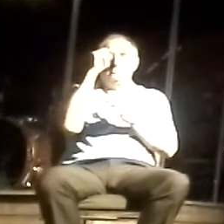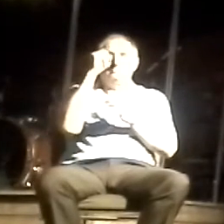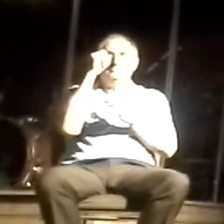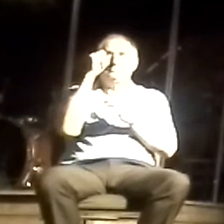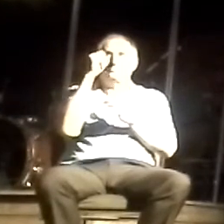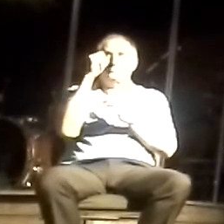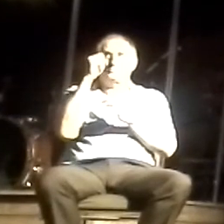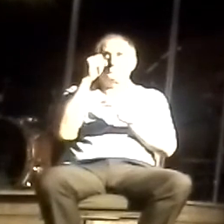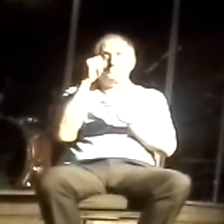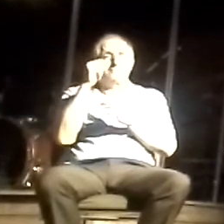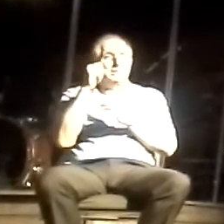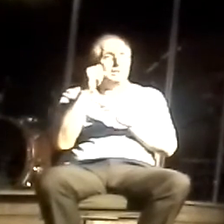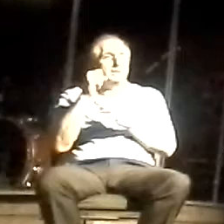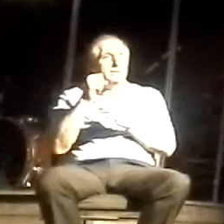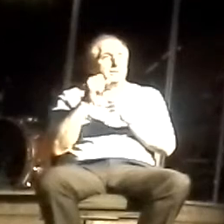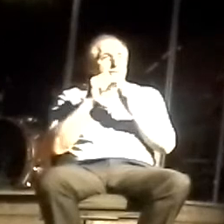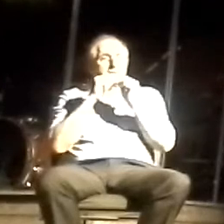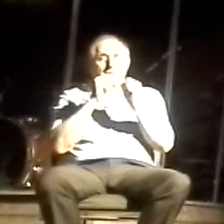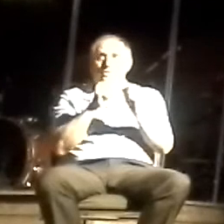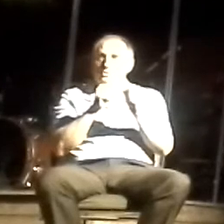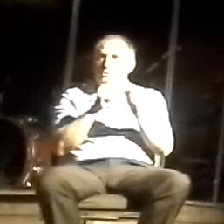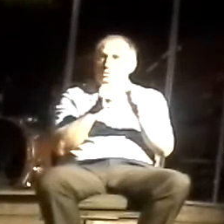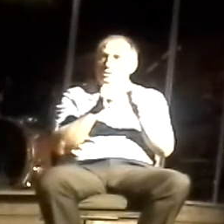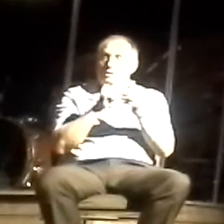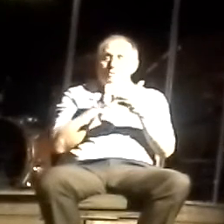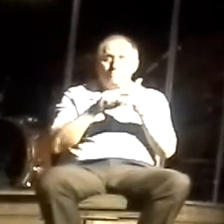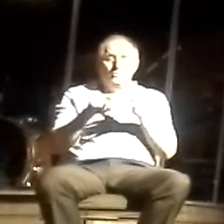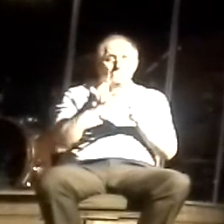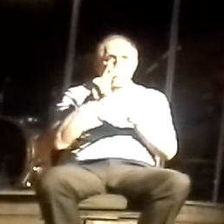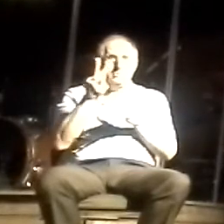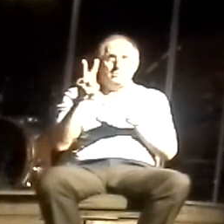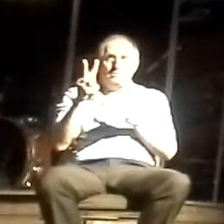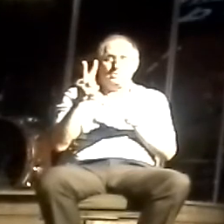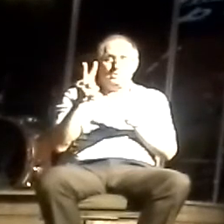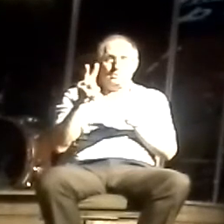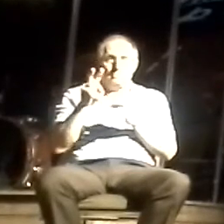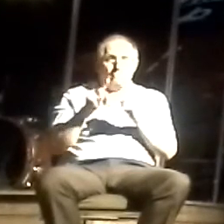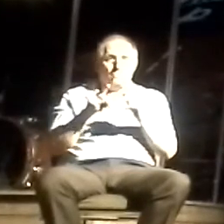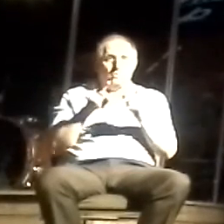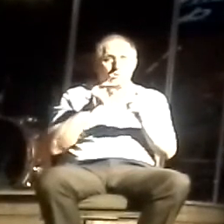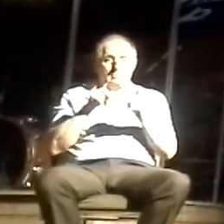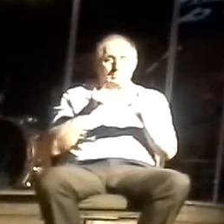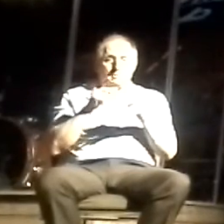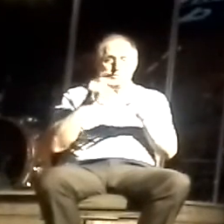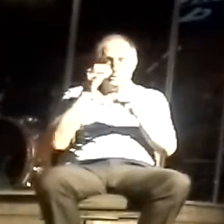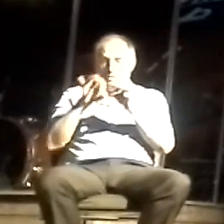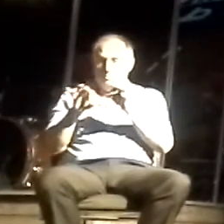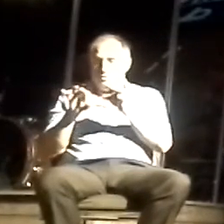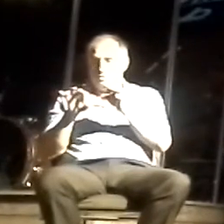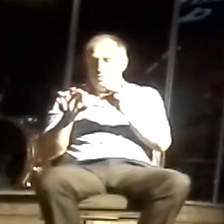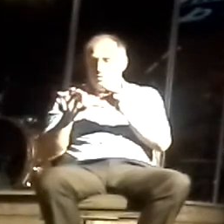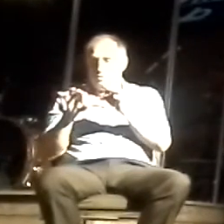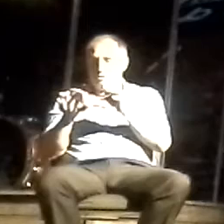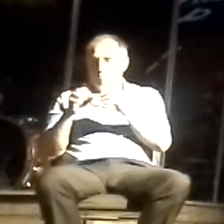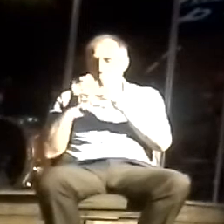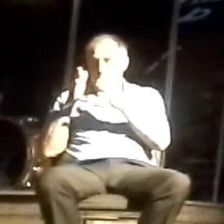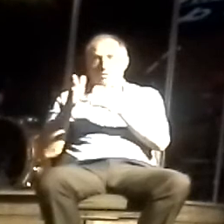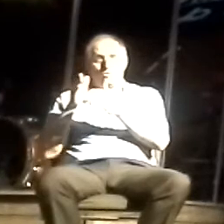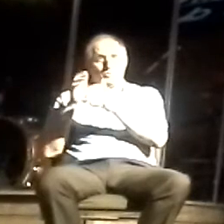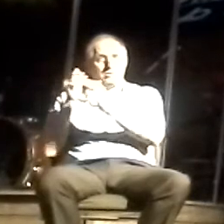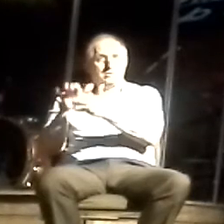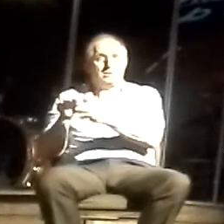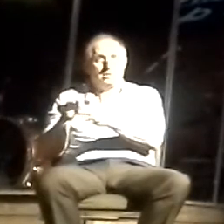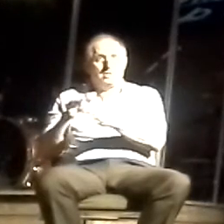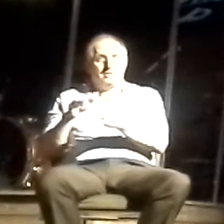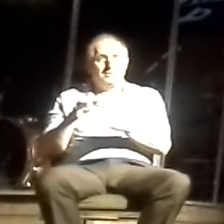this chapter into a landing that you're going to read this week. In verse 32, it says this, for the waywardness of the simple will kill them. That's intense. And